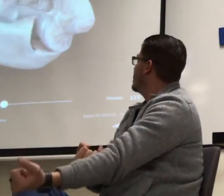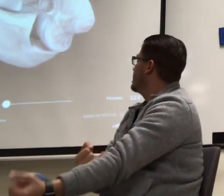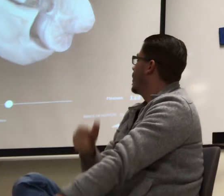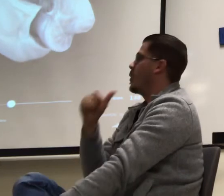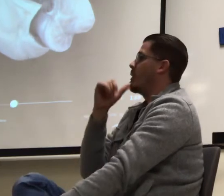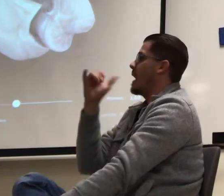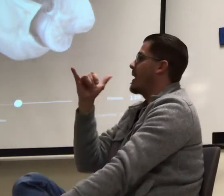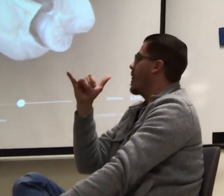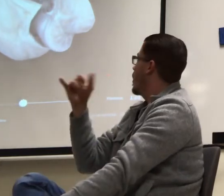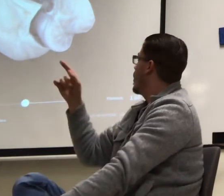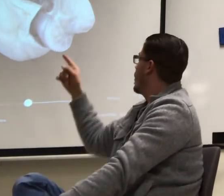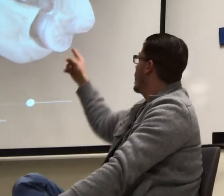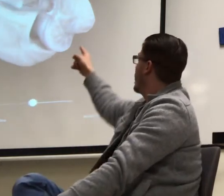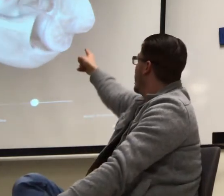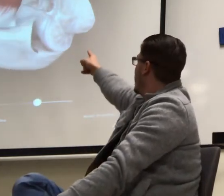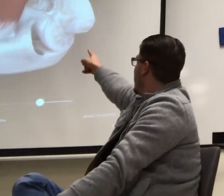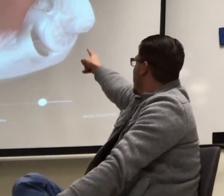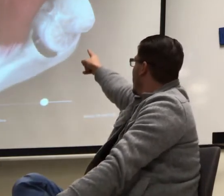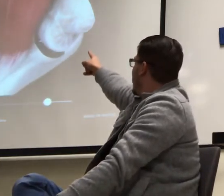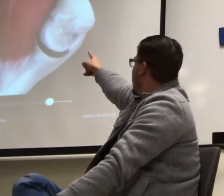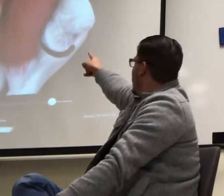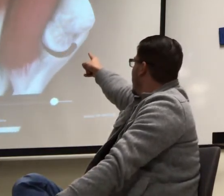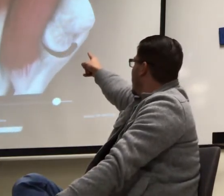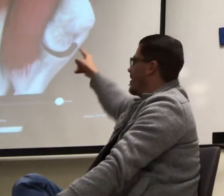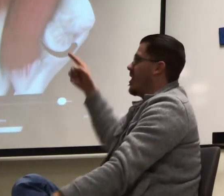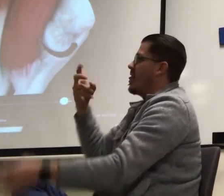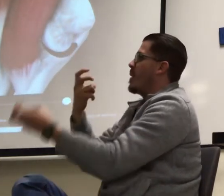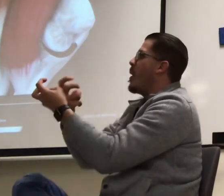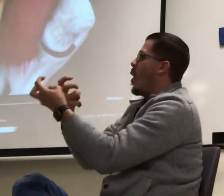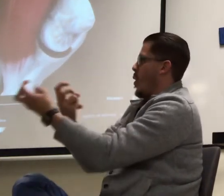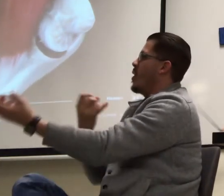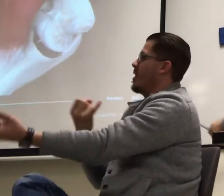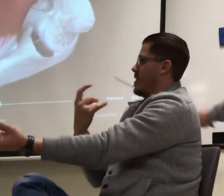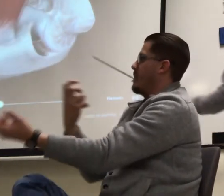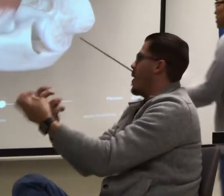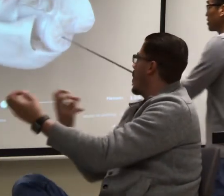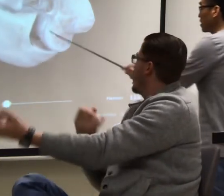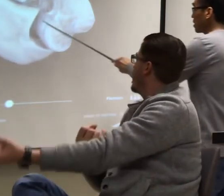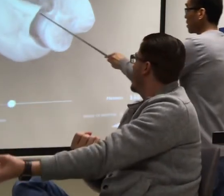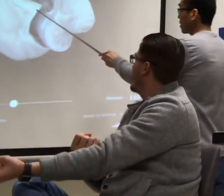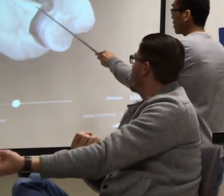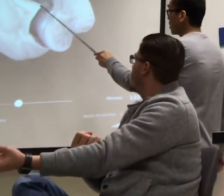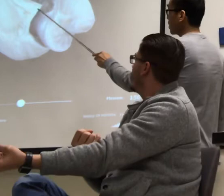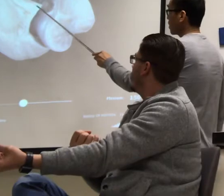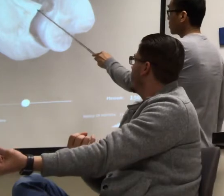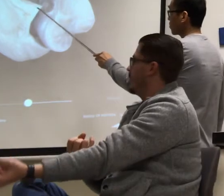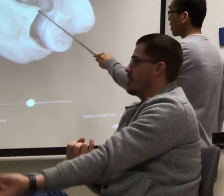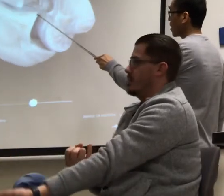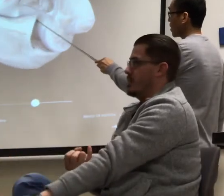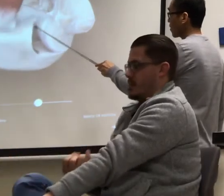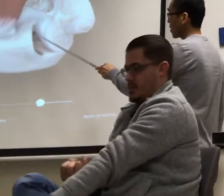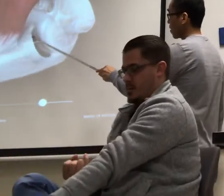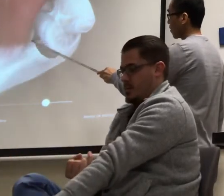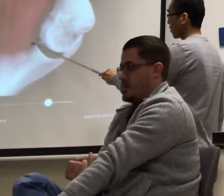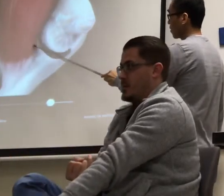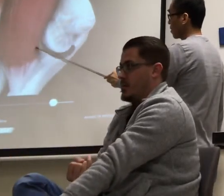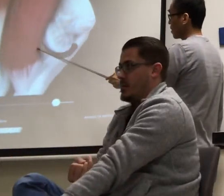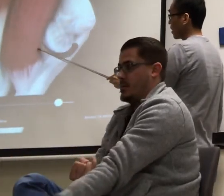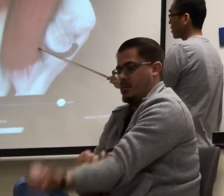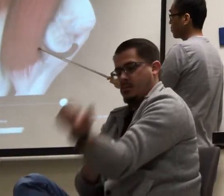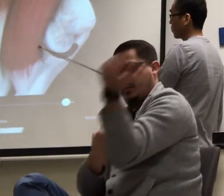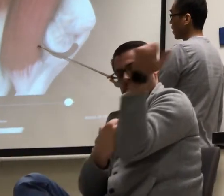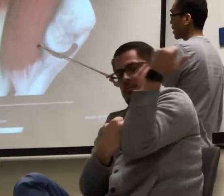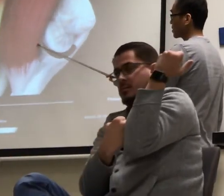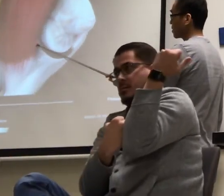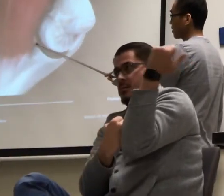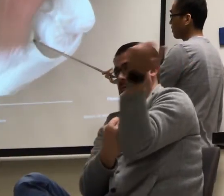So what I was trying to say is the coronoid process is right there.